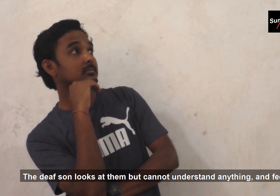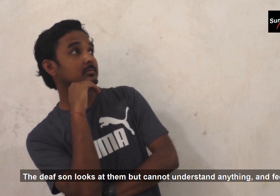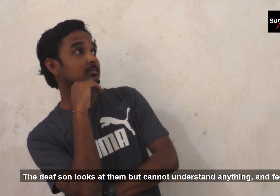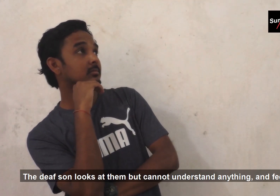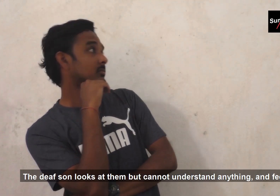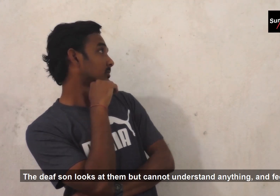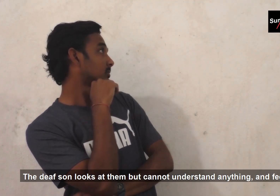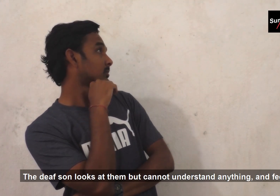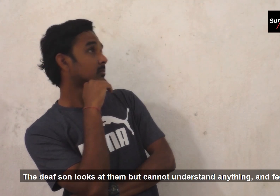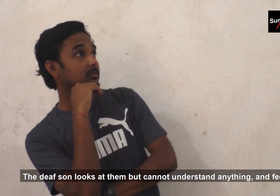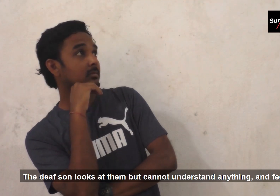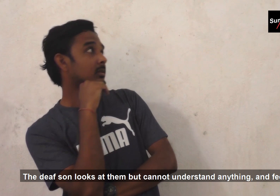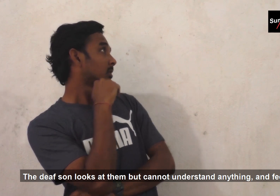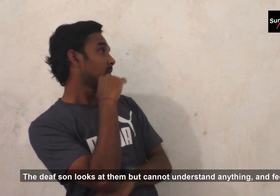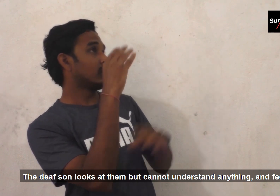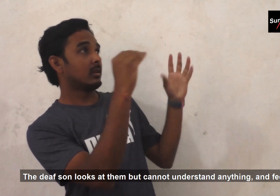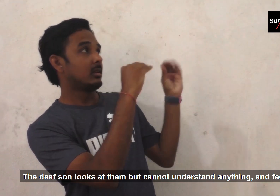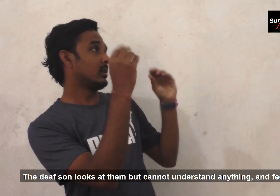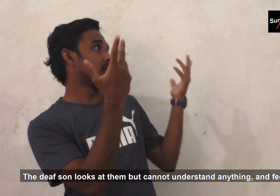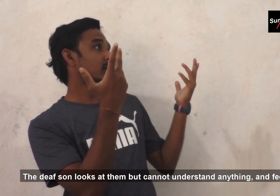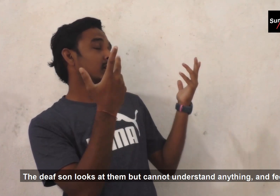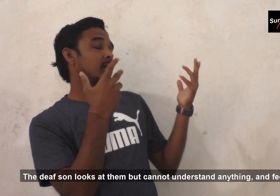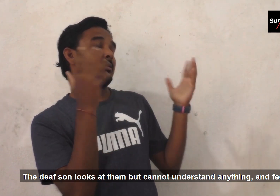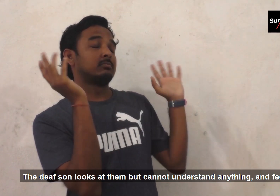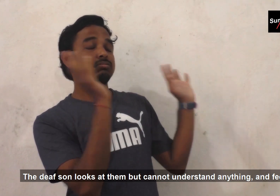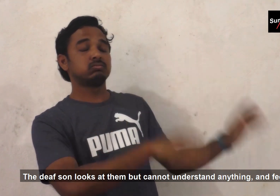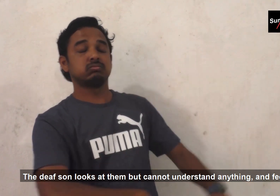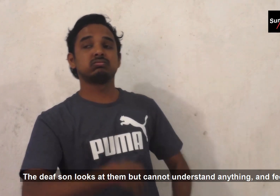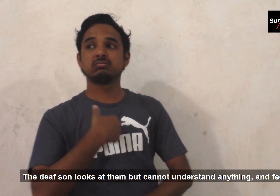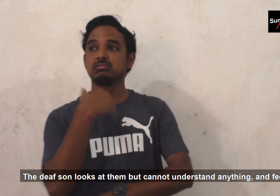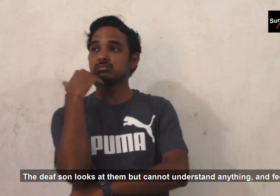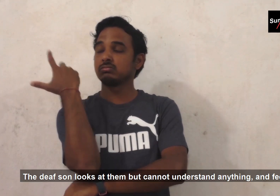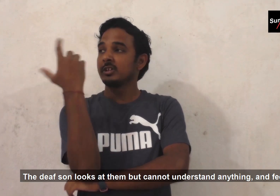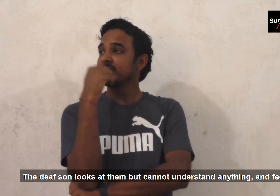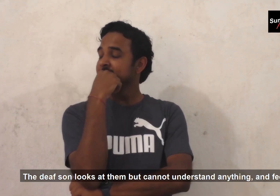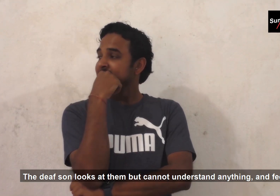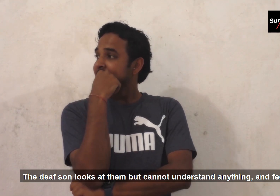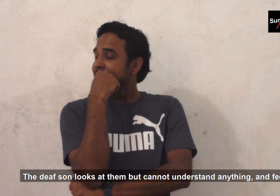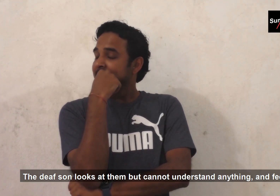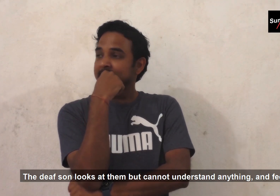The deaf son looks at them but cannot understand anything, and feels bored.